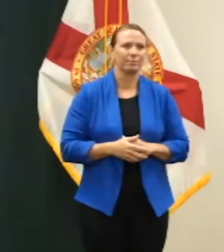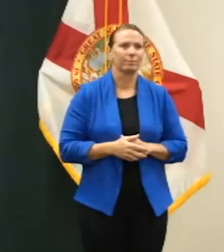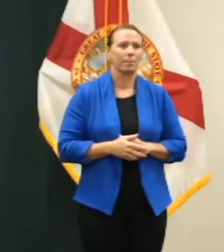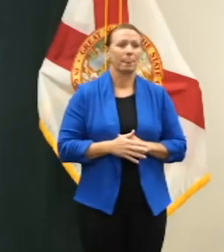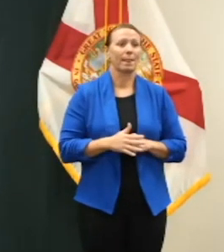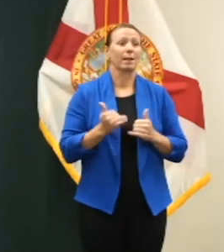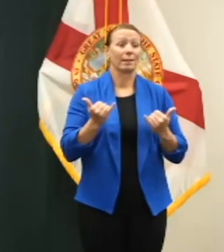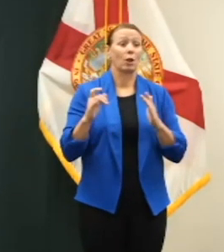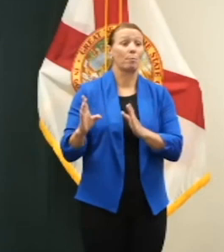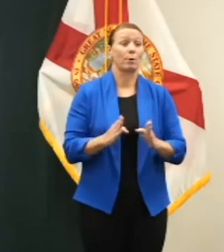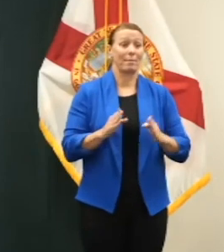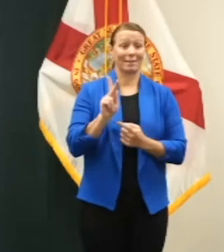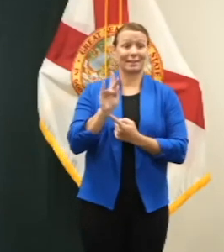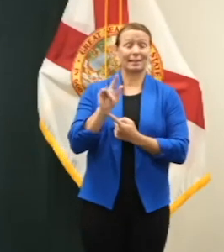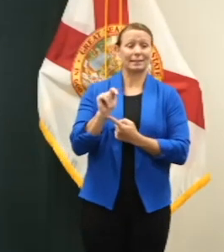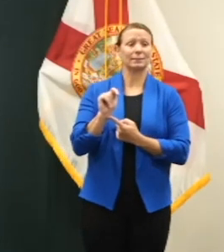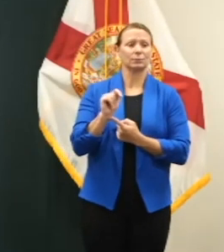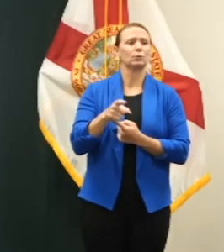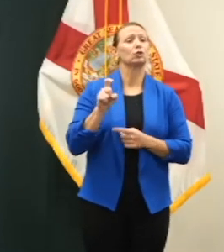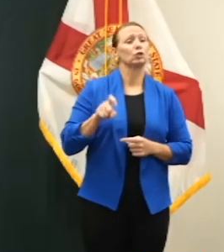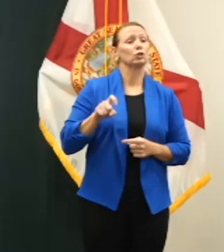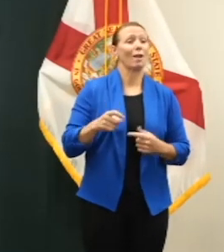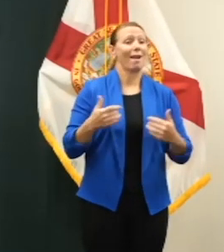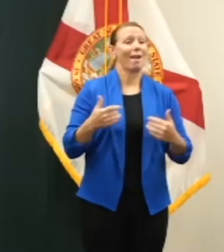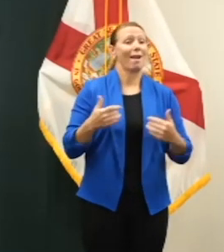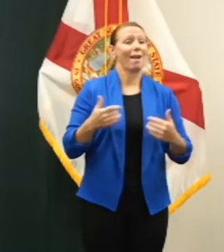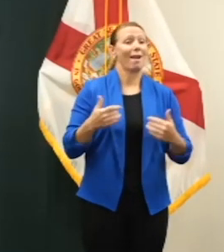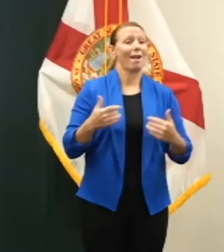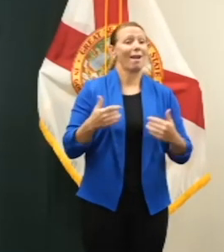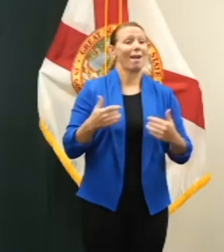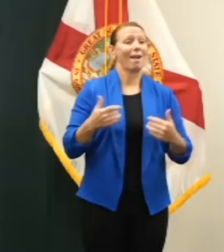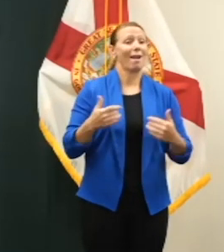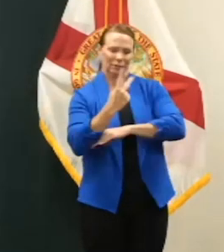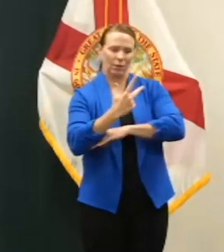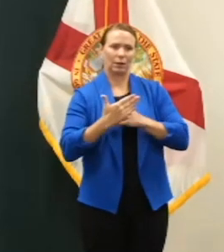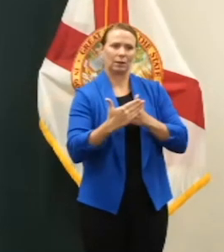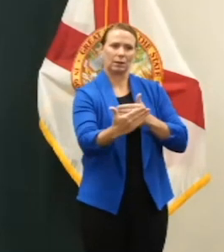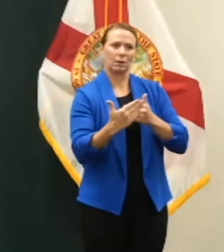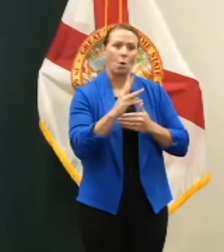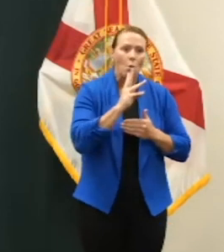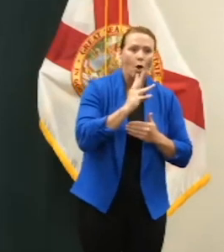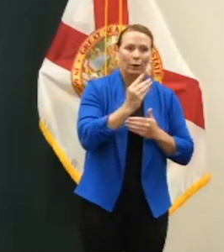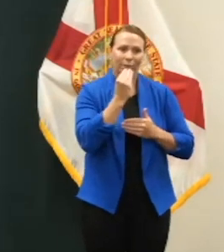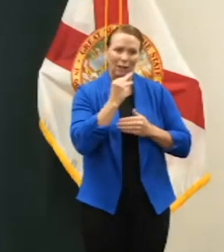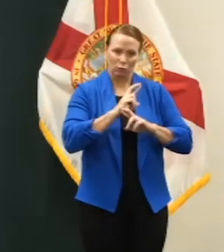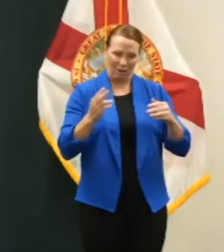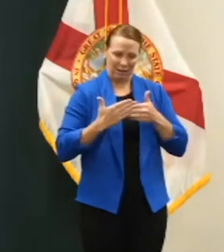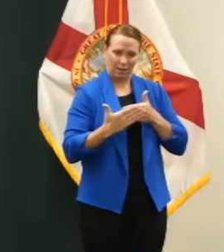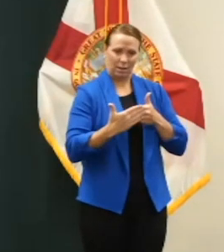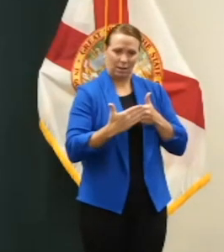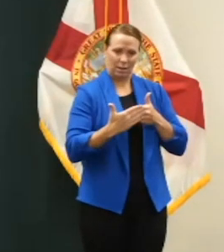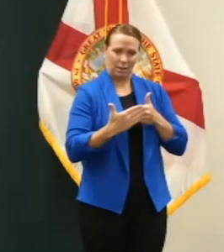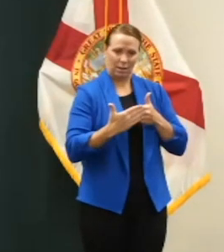kit should be to have several days of water and non-perishable food. So when the